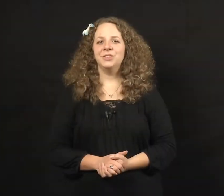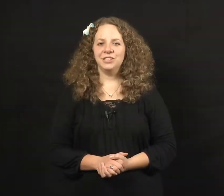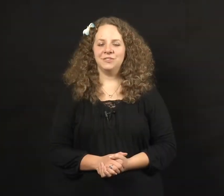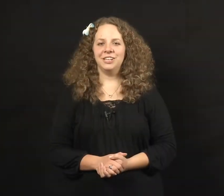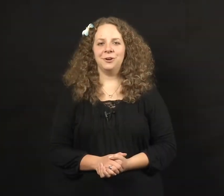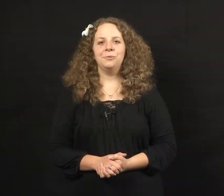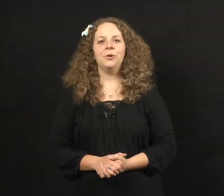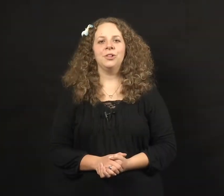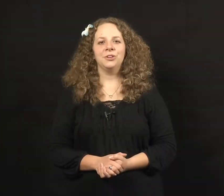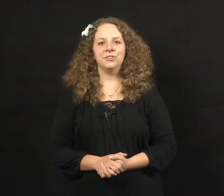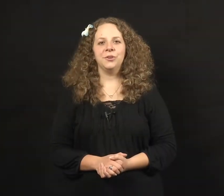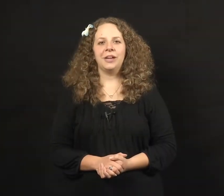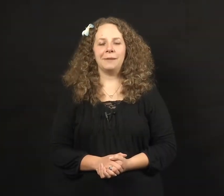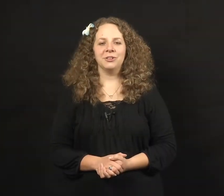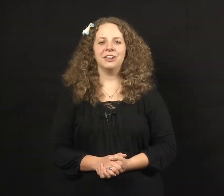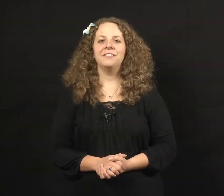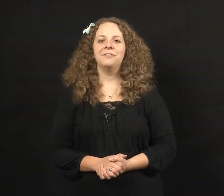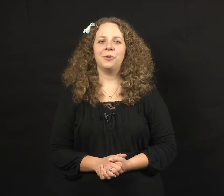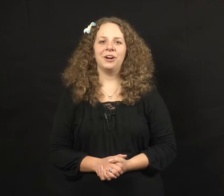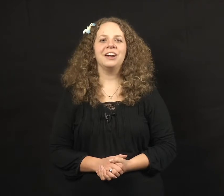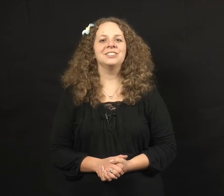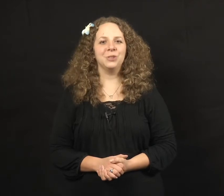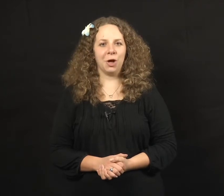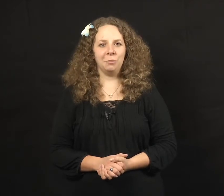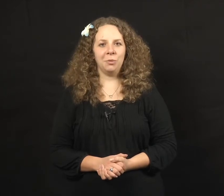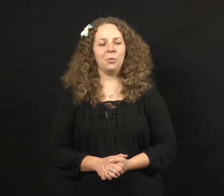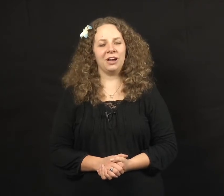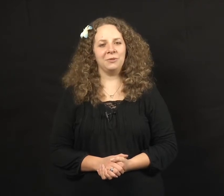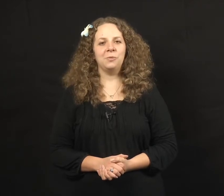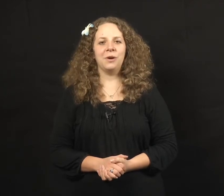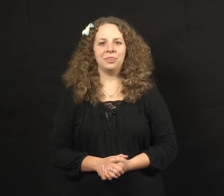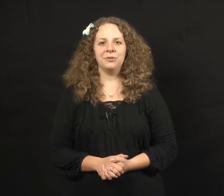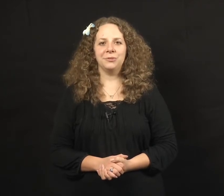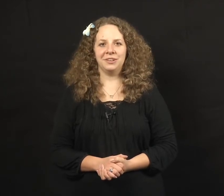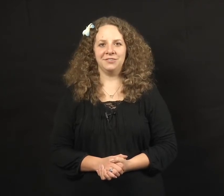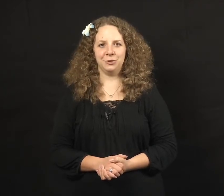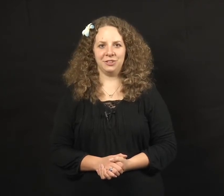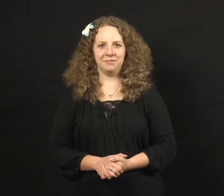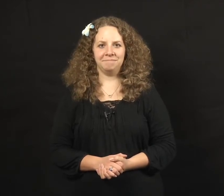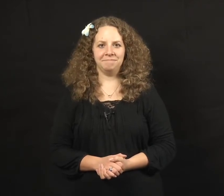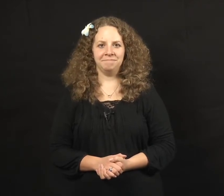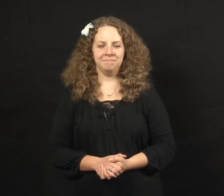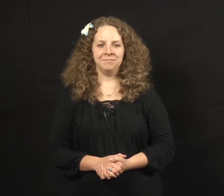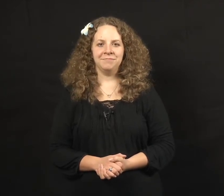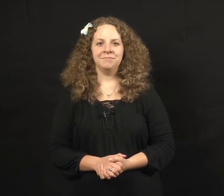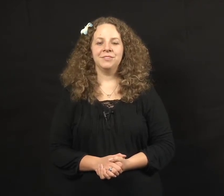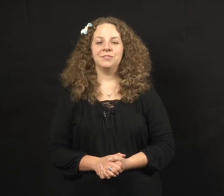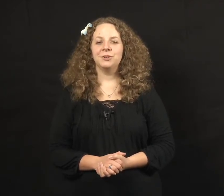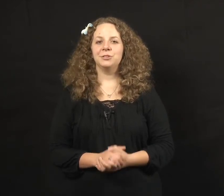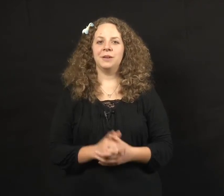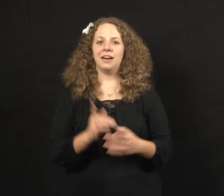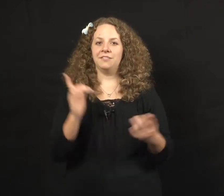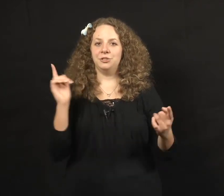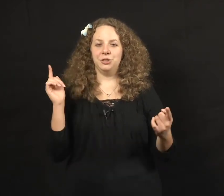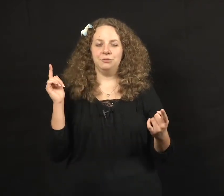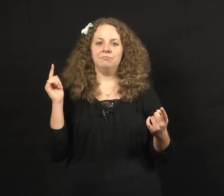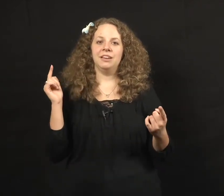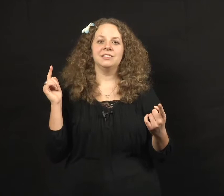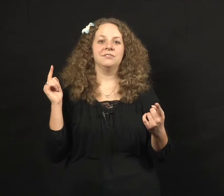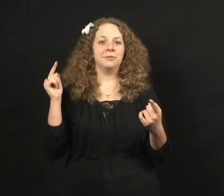In this video, we'll learn the vocabulary for Psalm 1, 1 through 3 devotion. First we have to, as in from